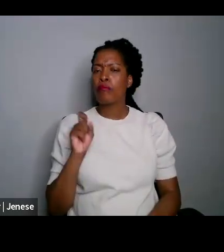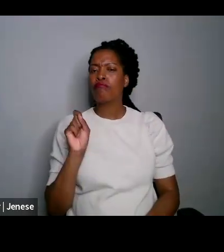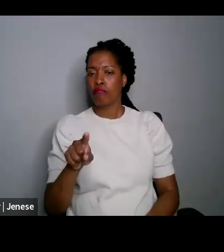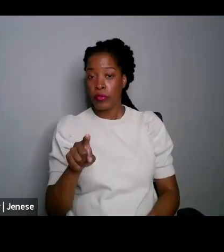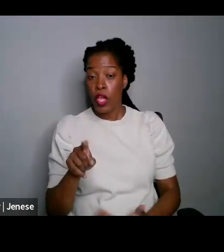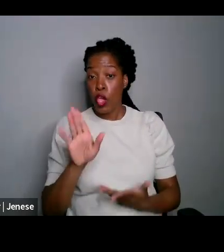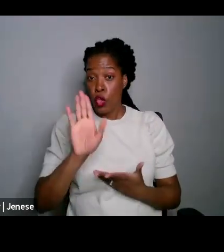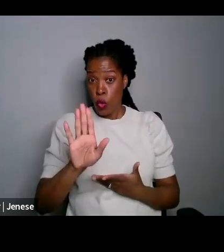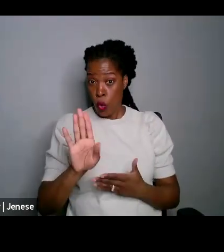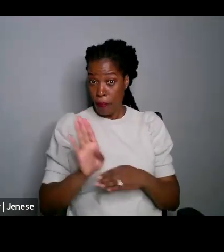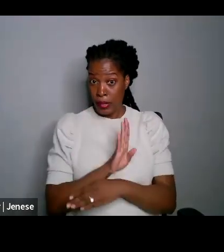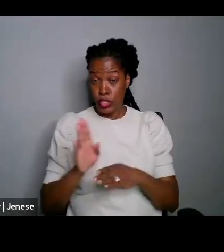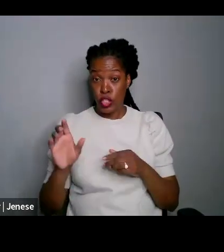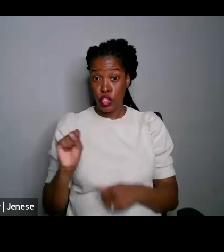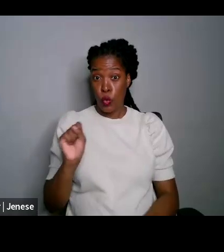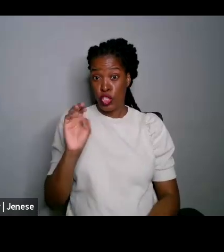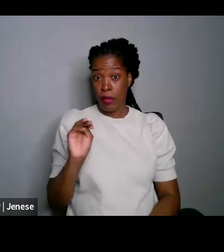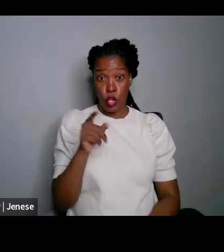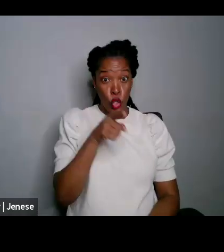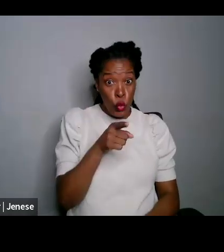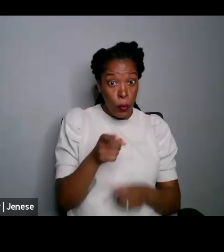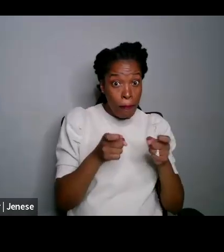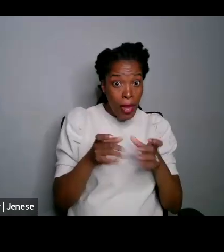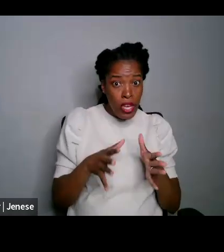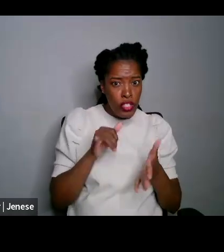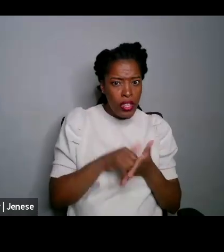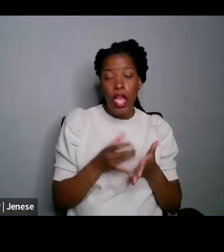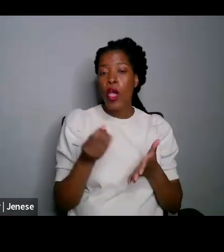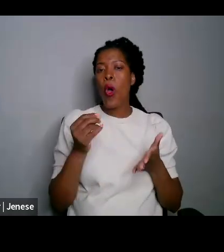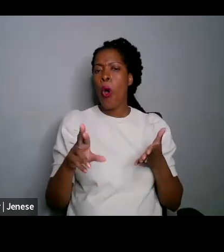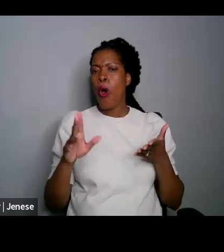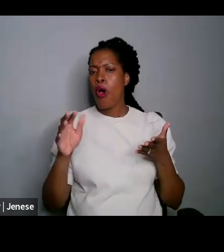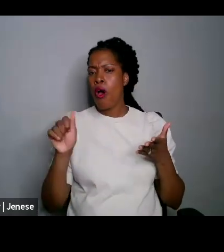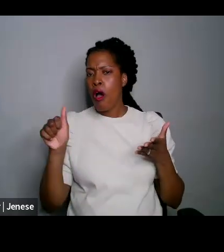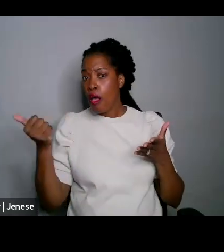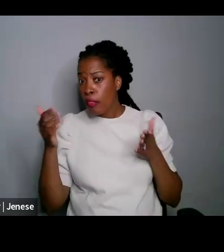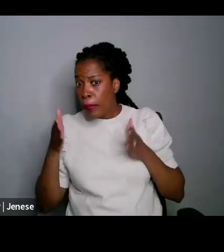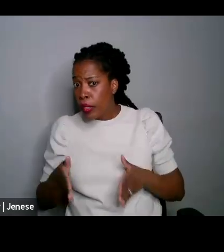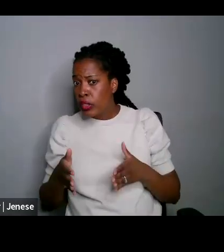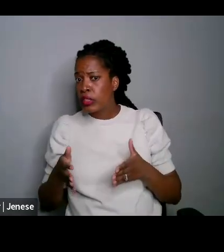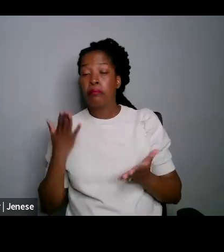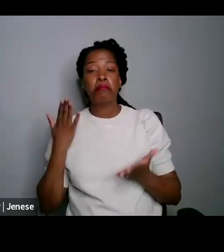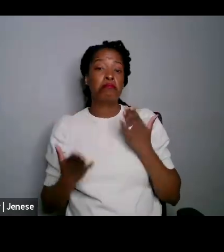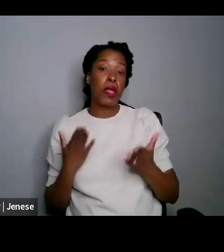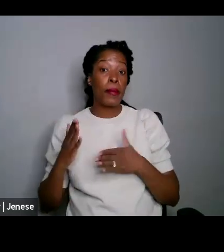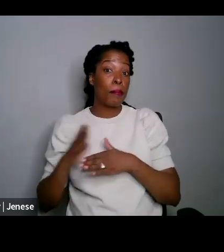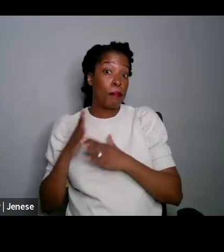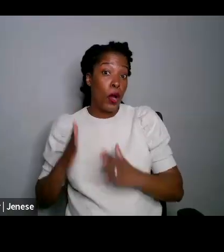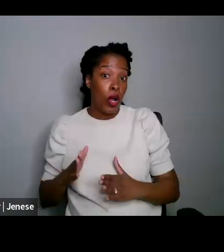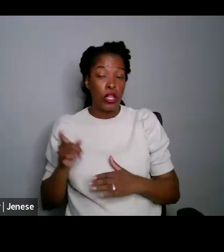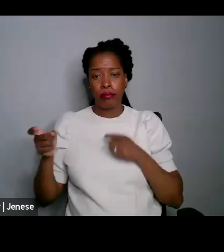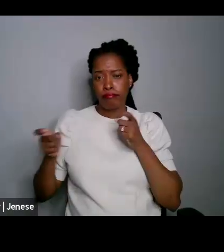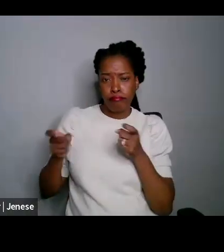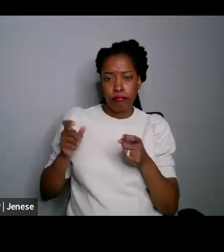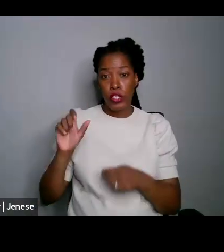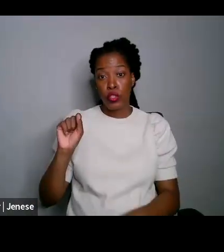business's social media. Let us know if that's you yourself, if you maybe have a partner that is doing your